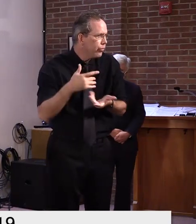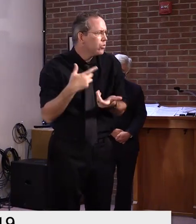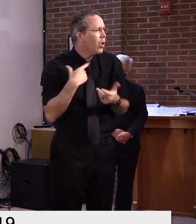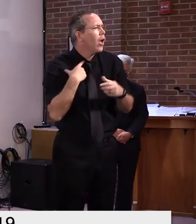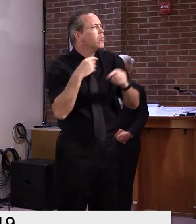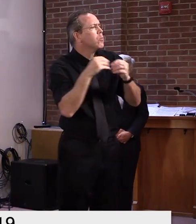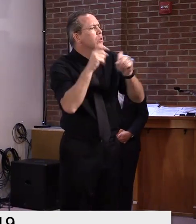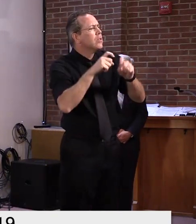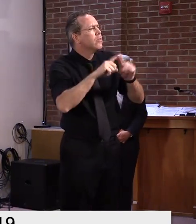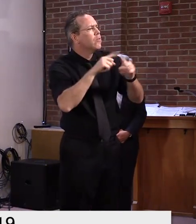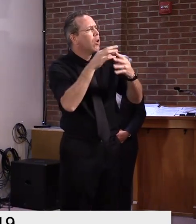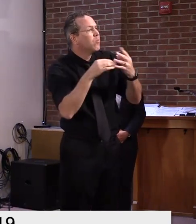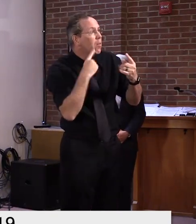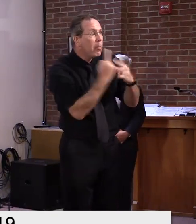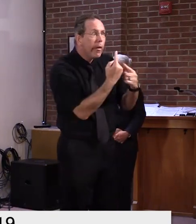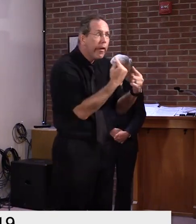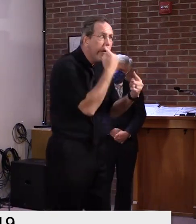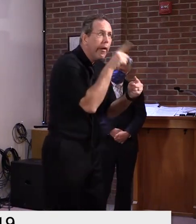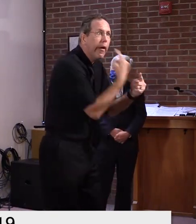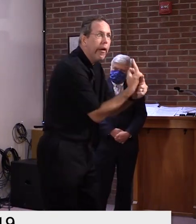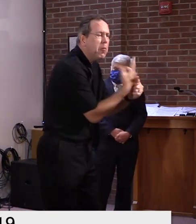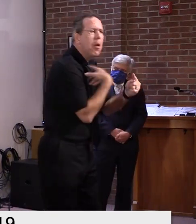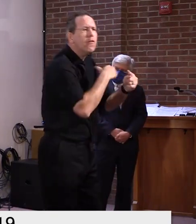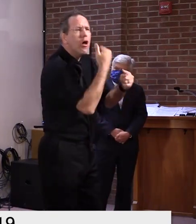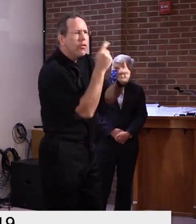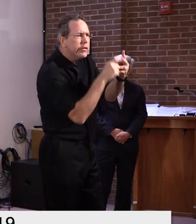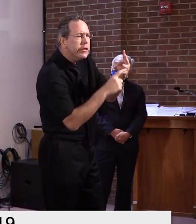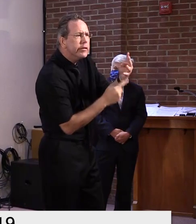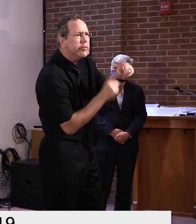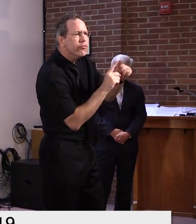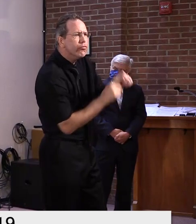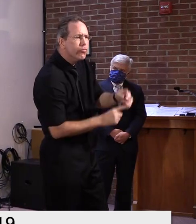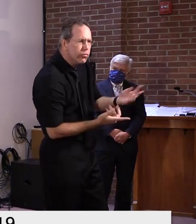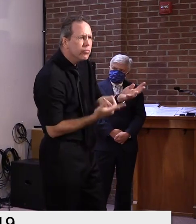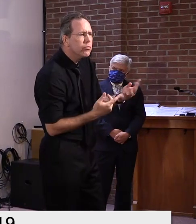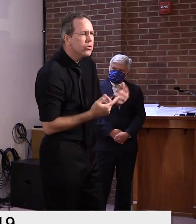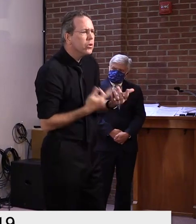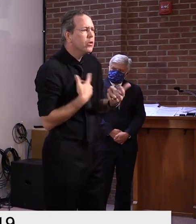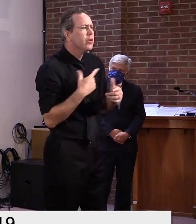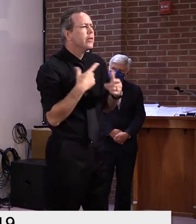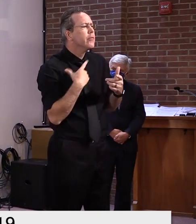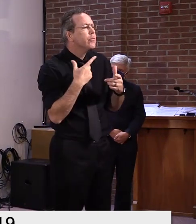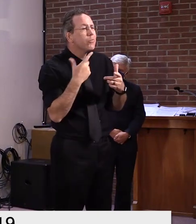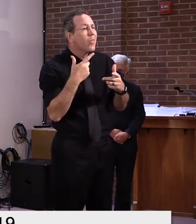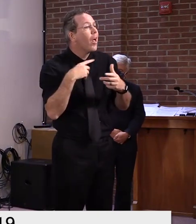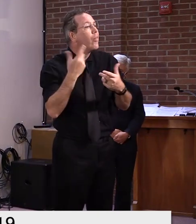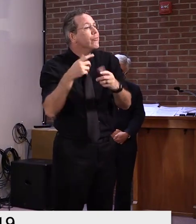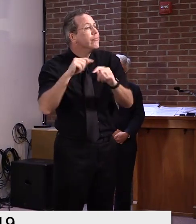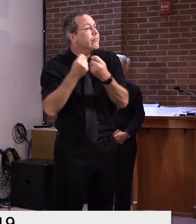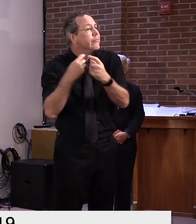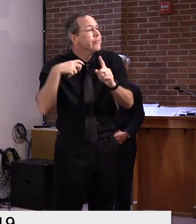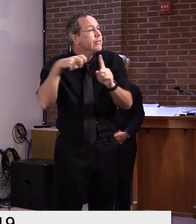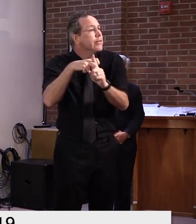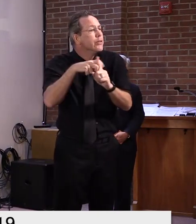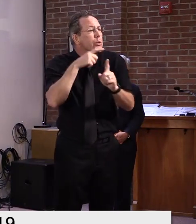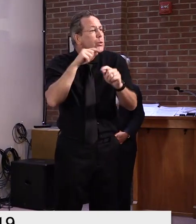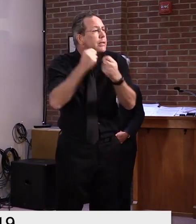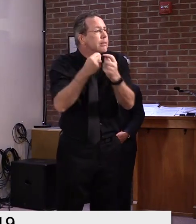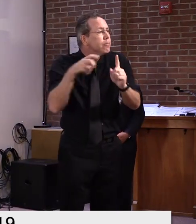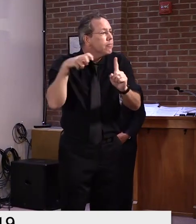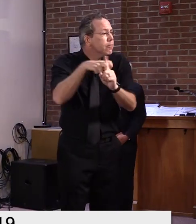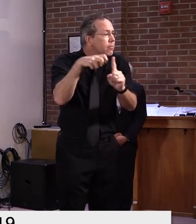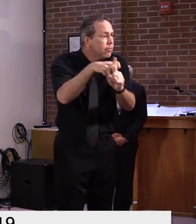outbreak, is a main concern, but again, our EPI team has been monitoring that and